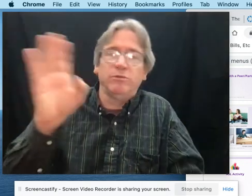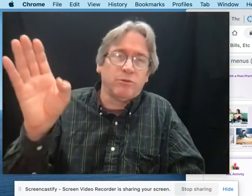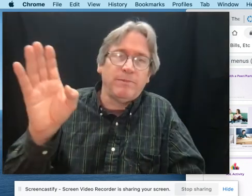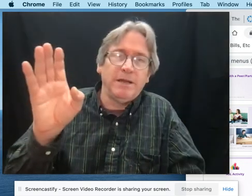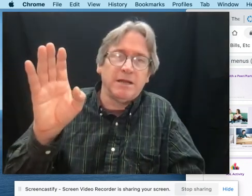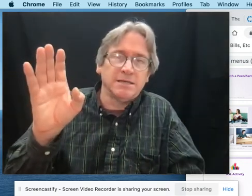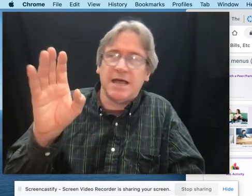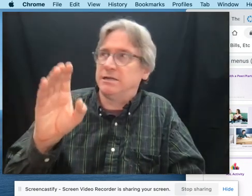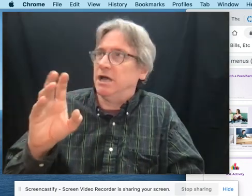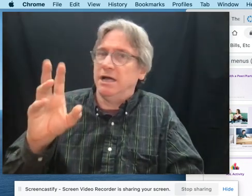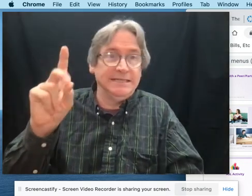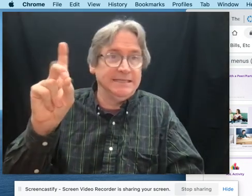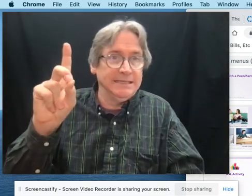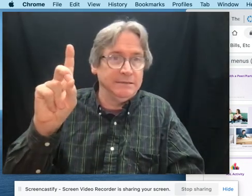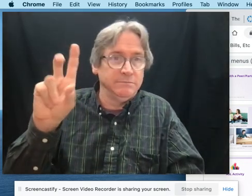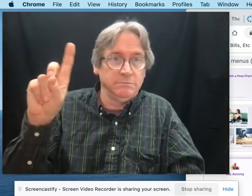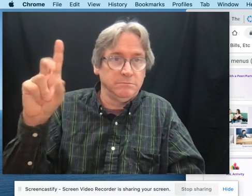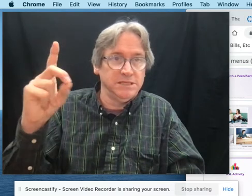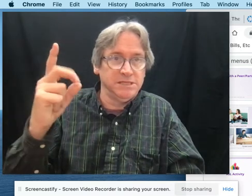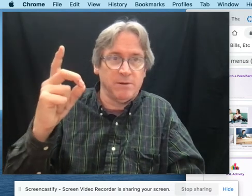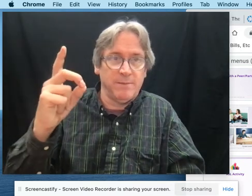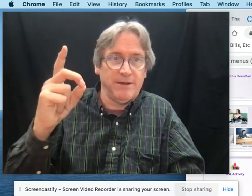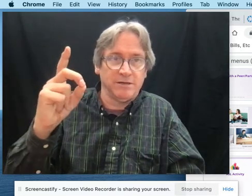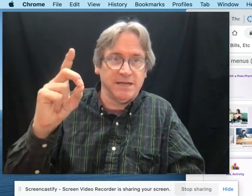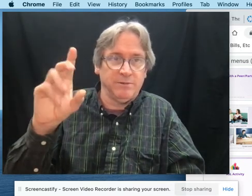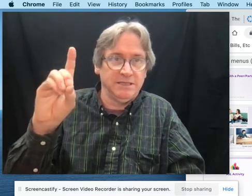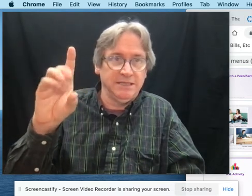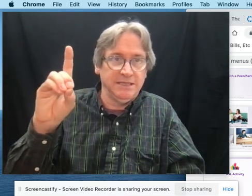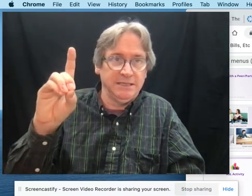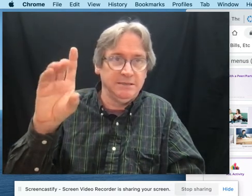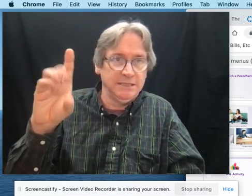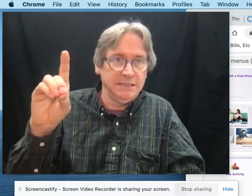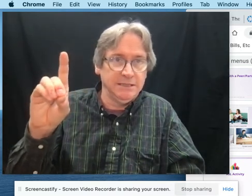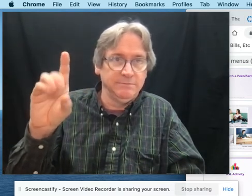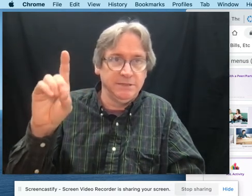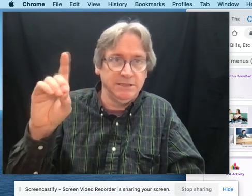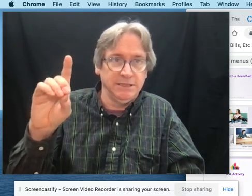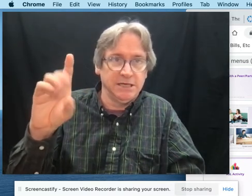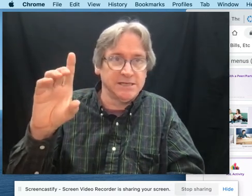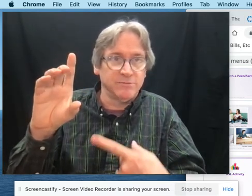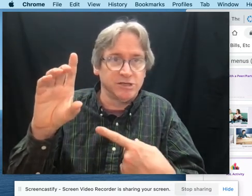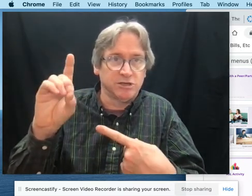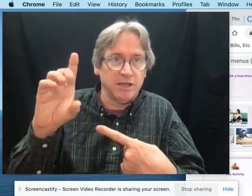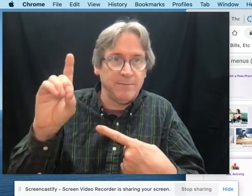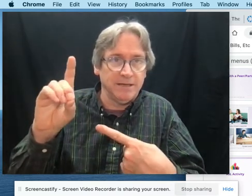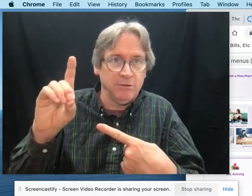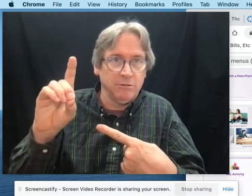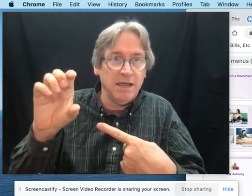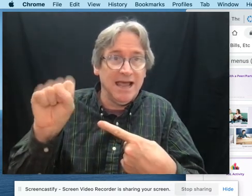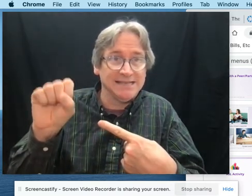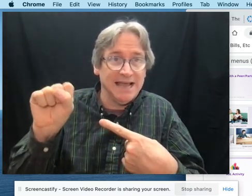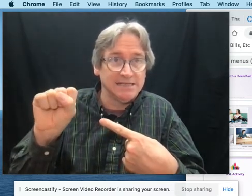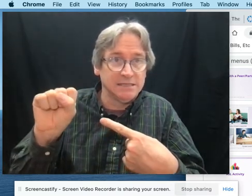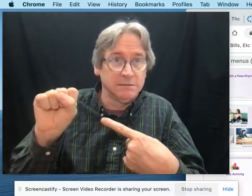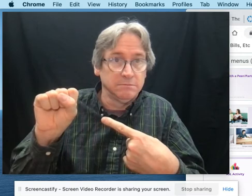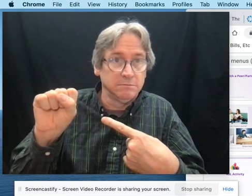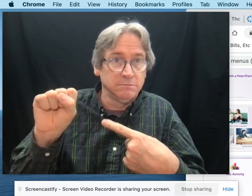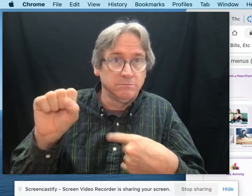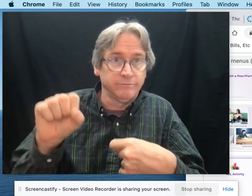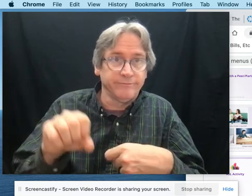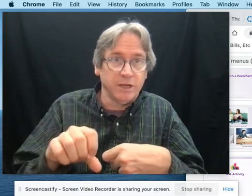So the repeated contact, DD, this is probably a better example. DD, DD, DD, because I'm just clamping down. SS.